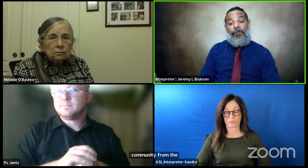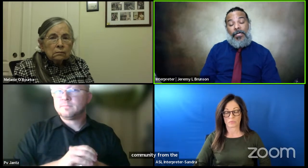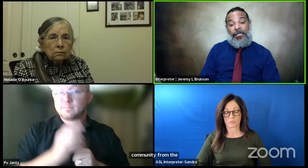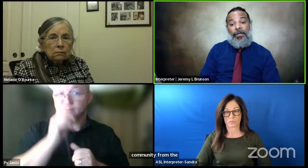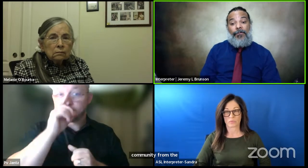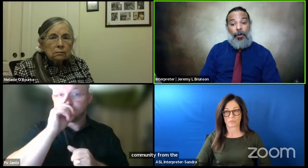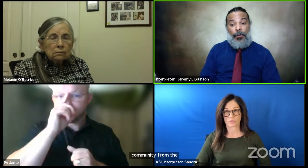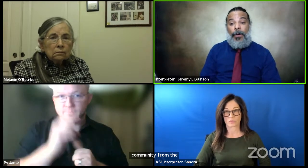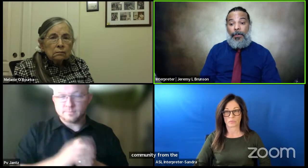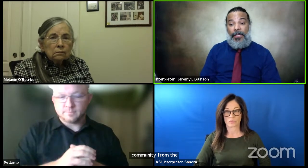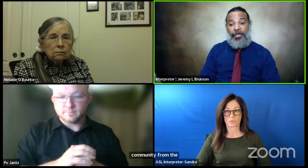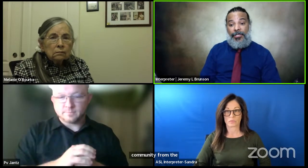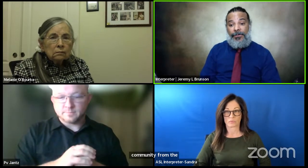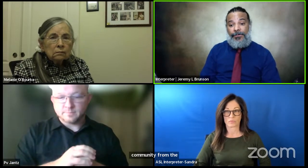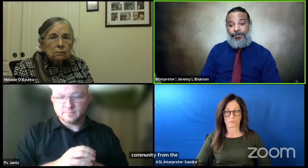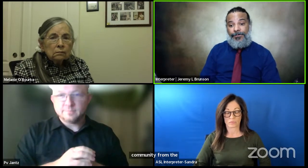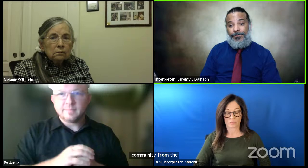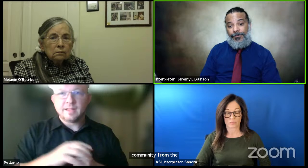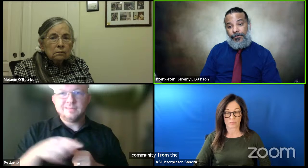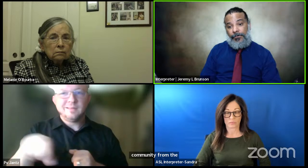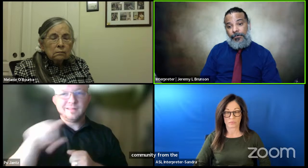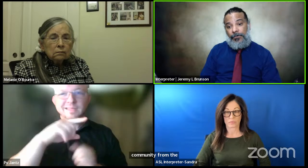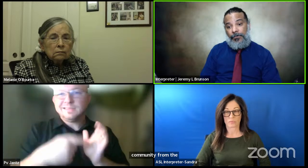who are considered a vulnerable population.